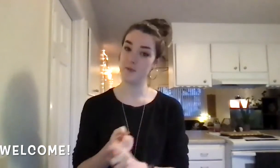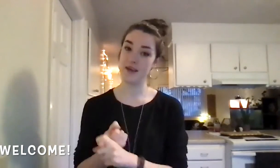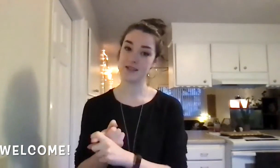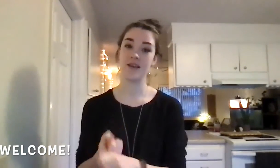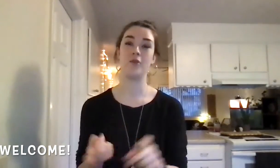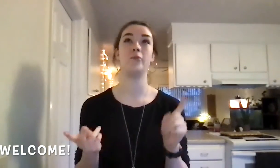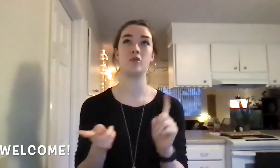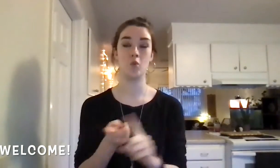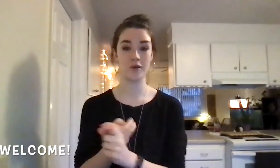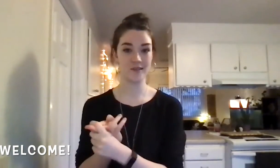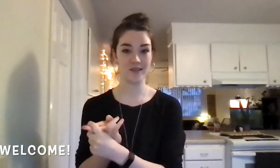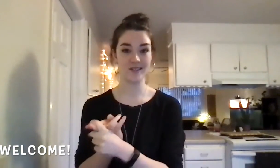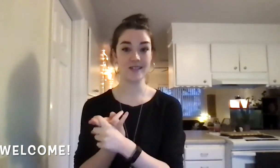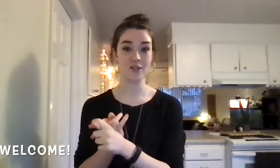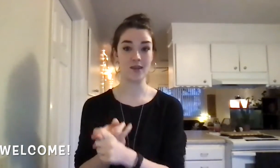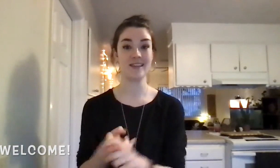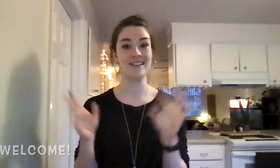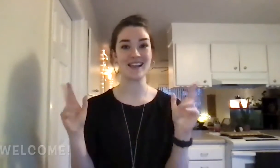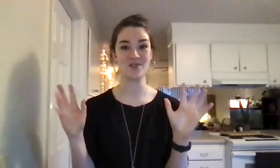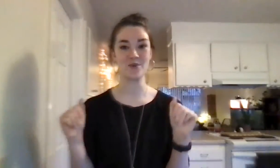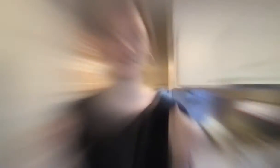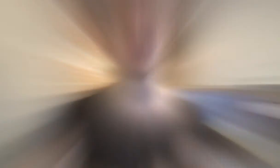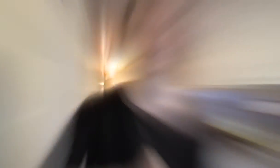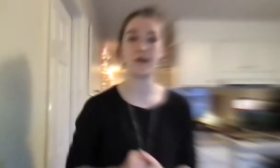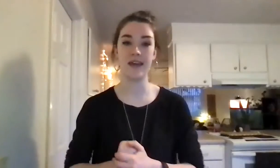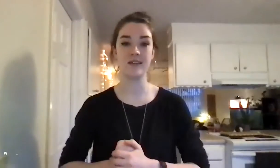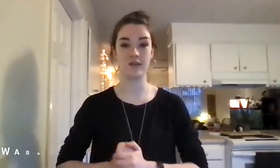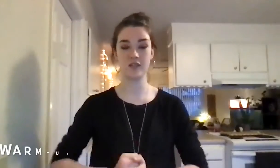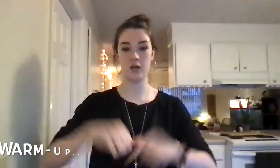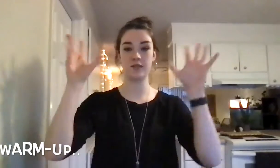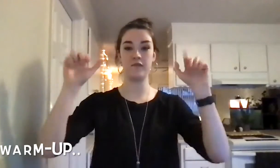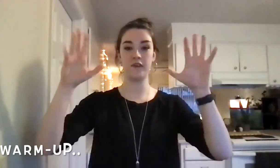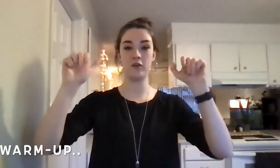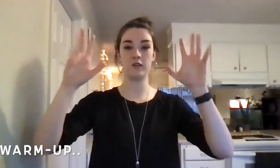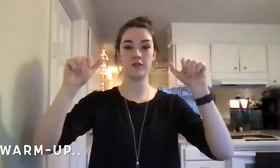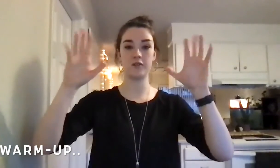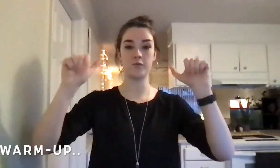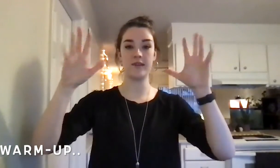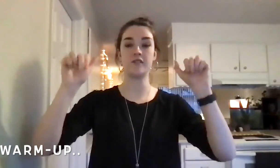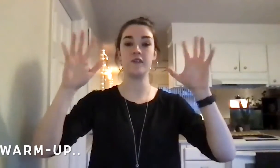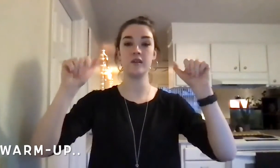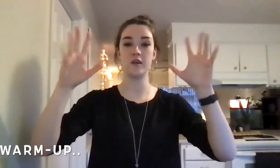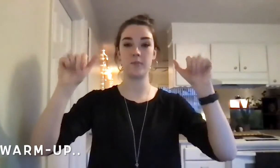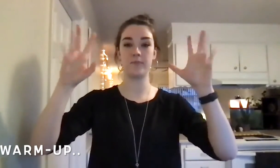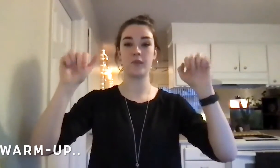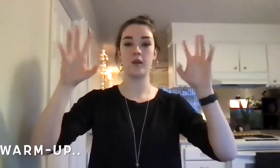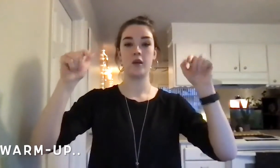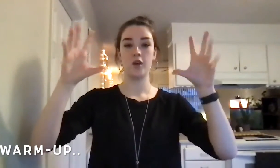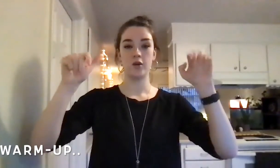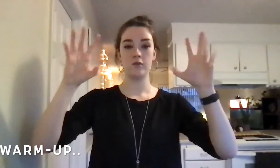alphabet and our numbers 1 to 30. So let's get these hands warmed up. Okay, so let's start with some finger wriggles. Wake these fingers up, wriggle